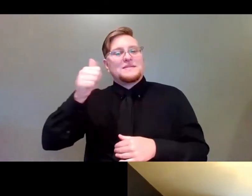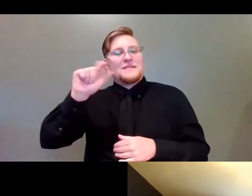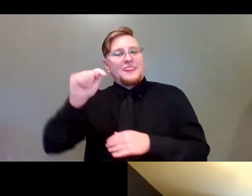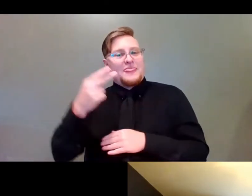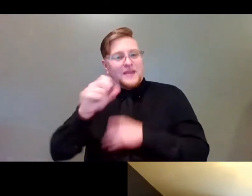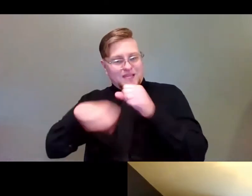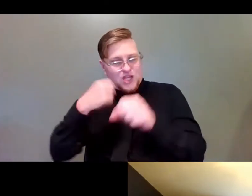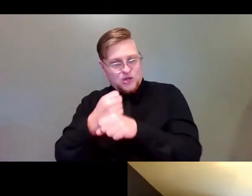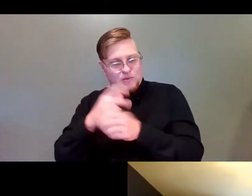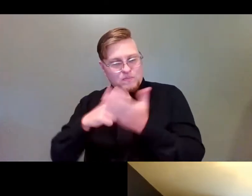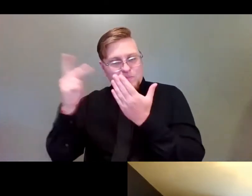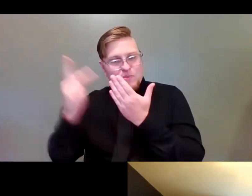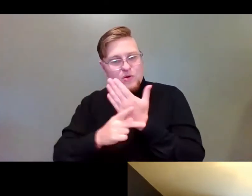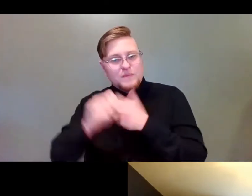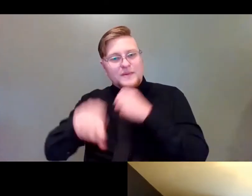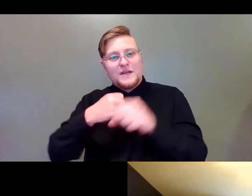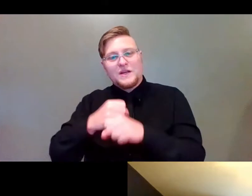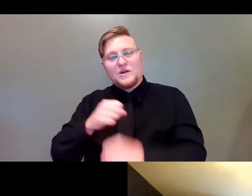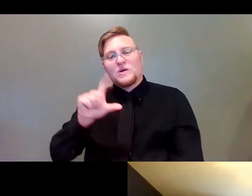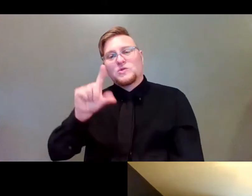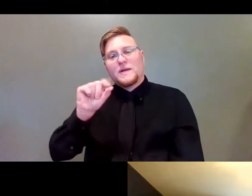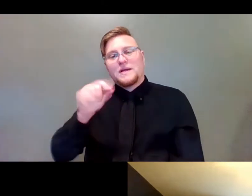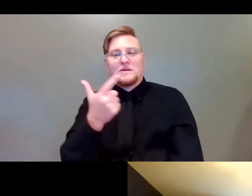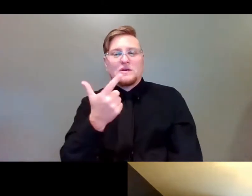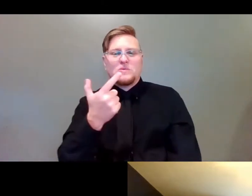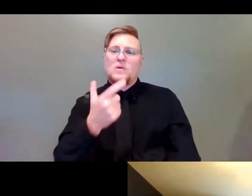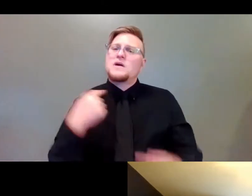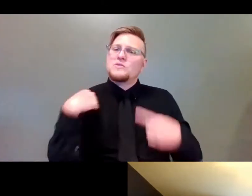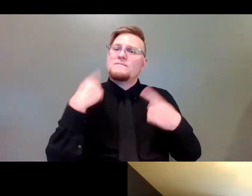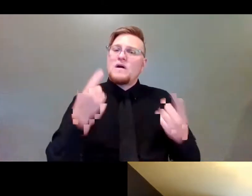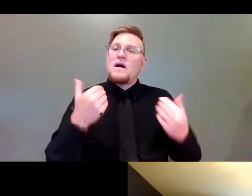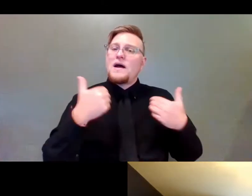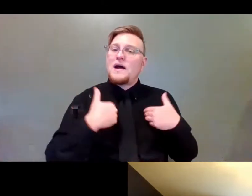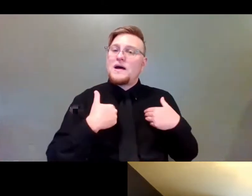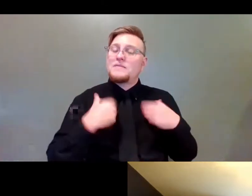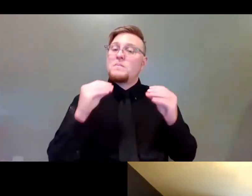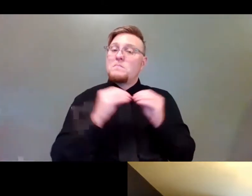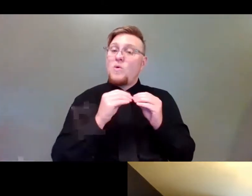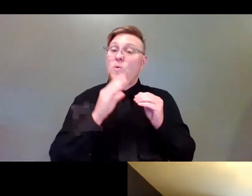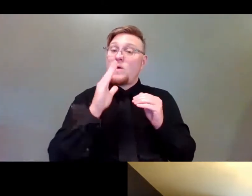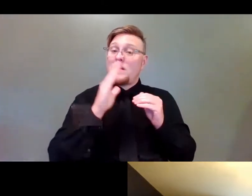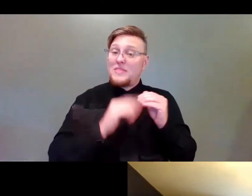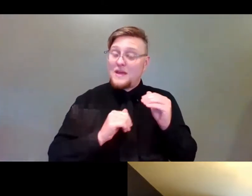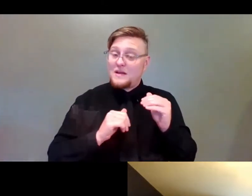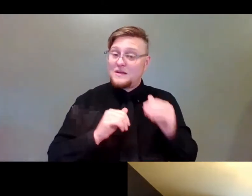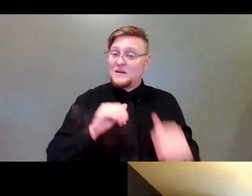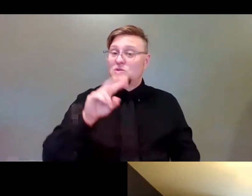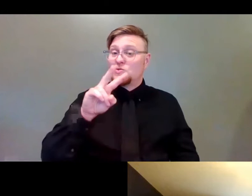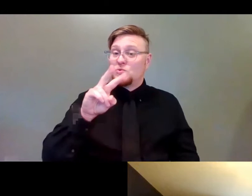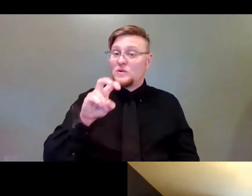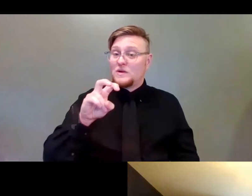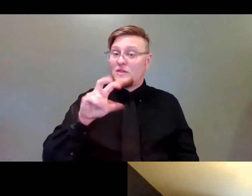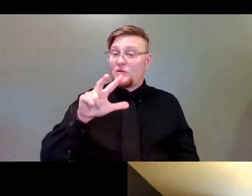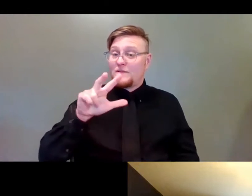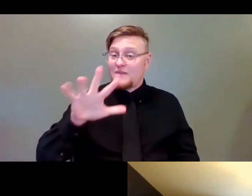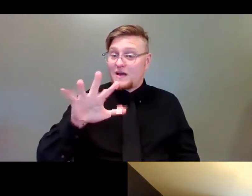in 2021. And so far we have over 235 what we call WILD women who've